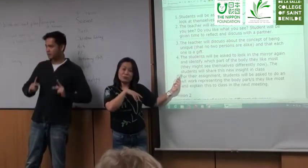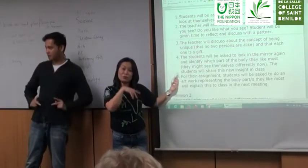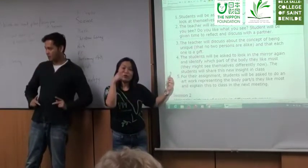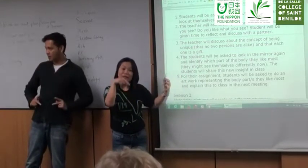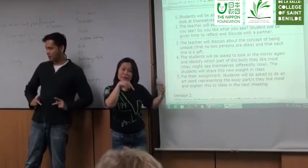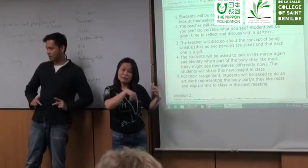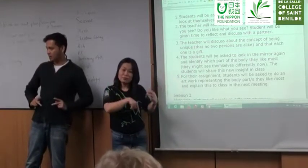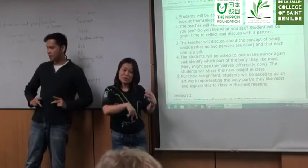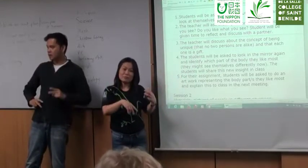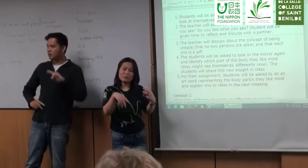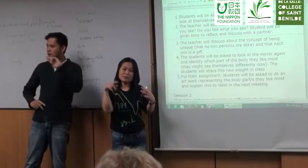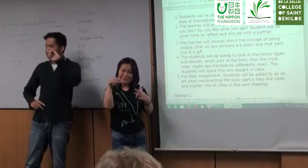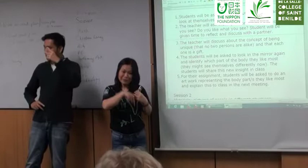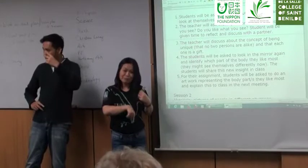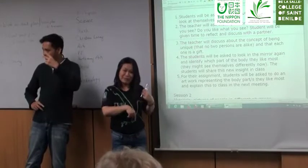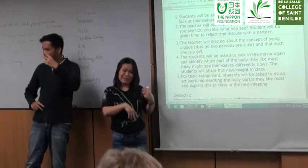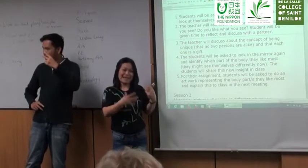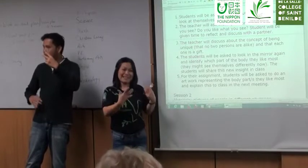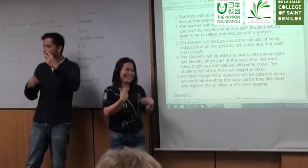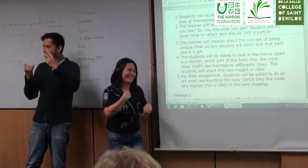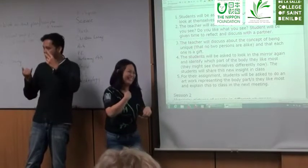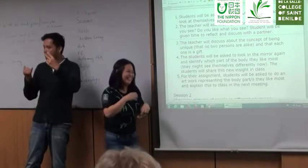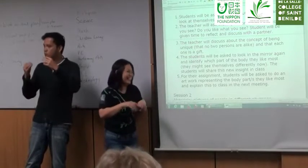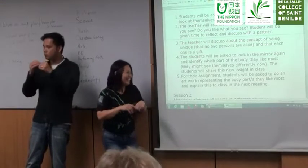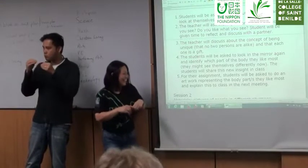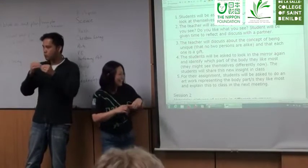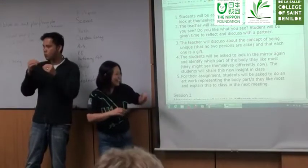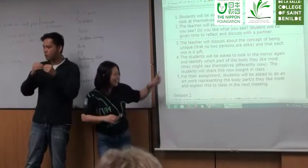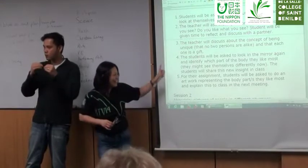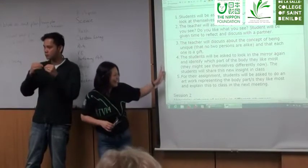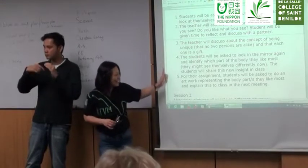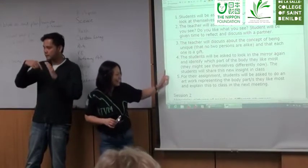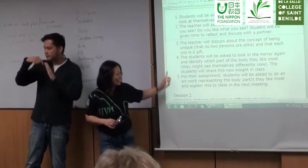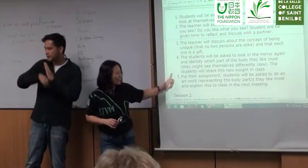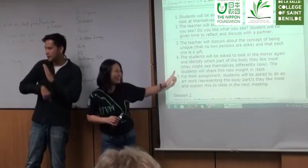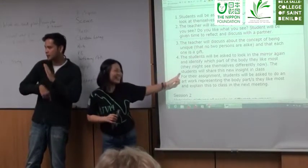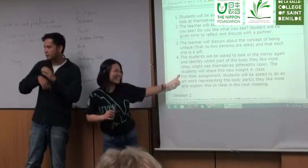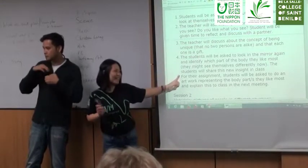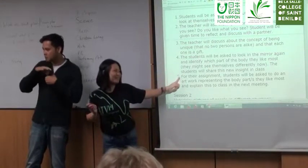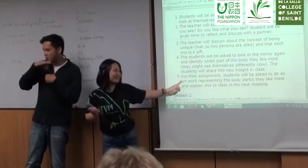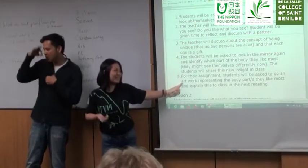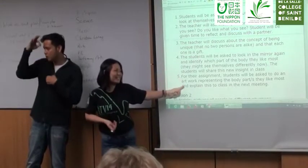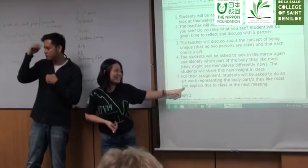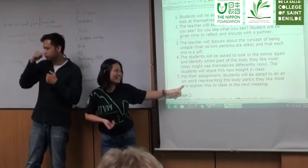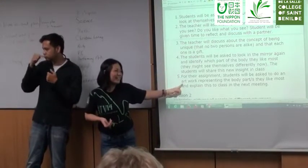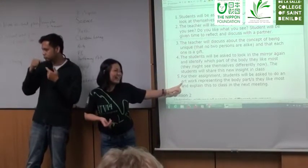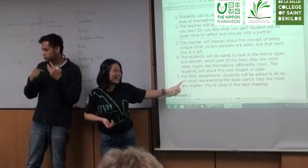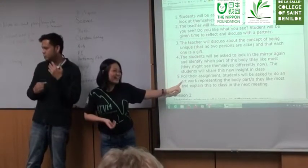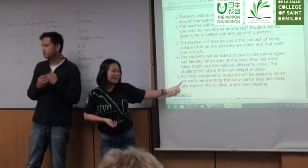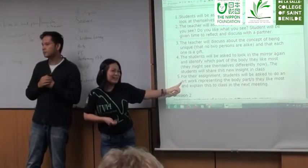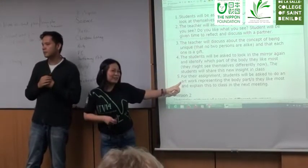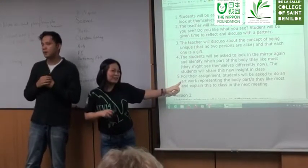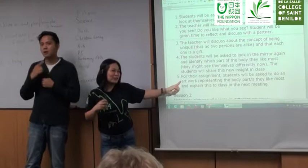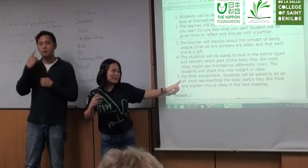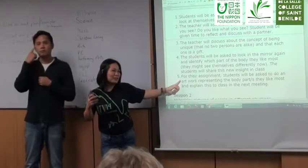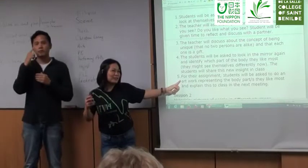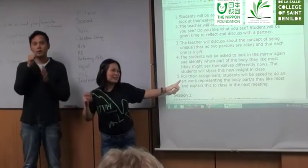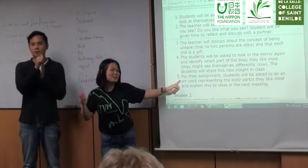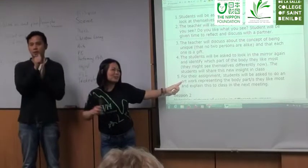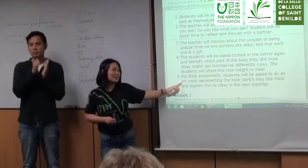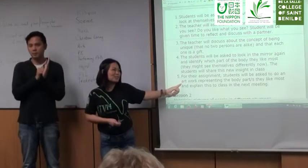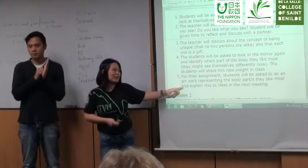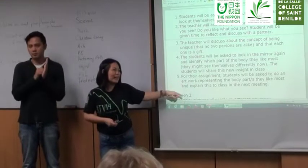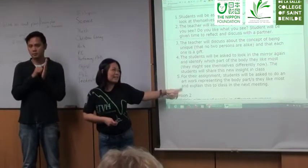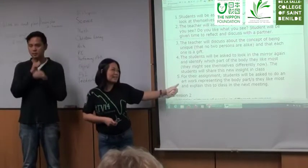so looking at themselves deeply. And then further assignments,